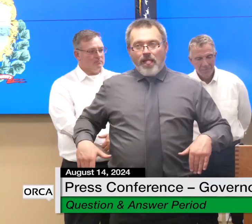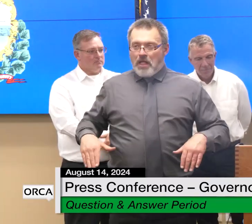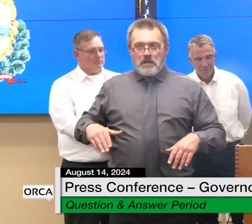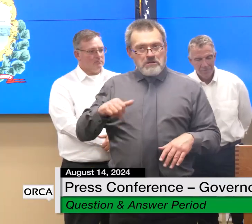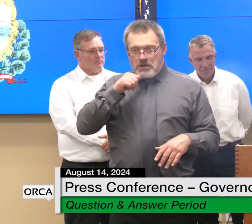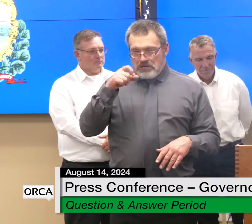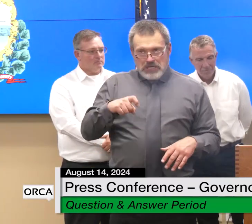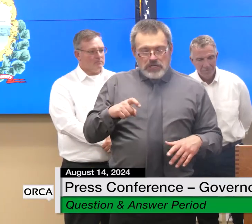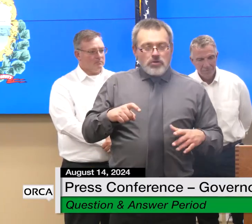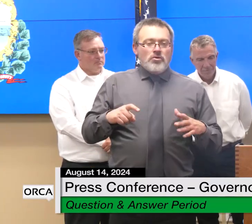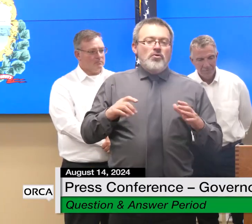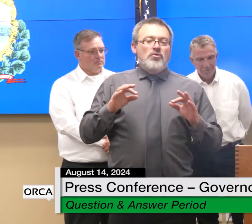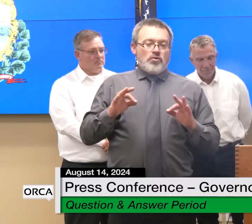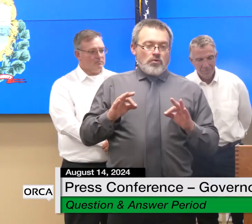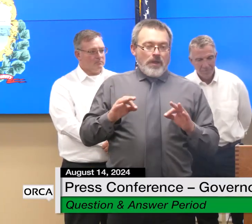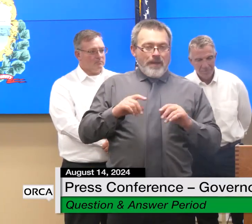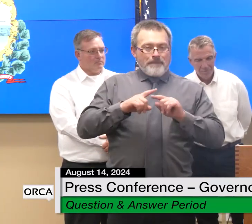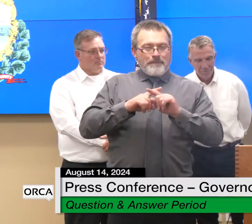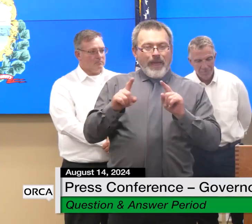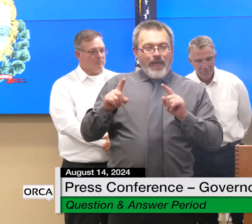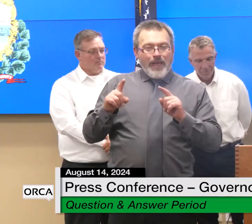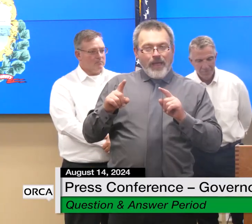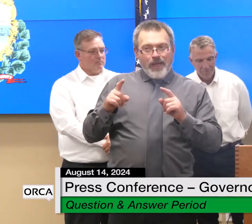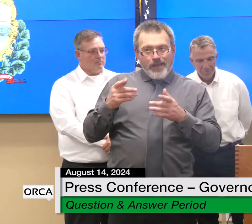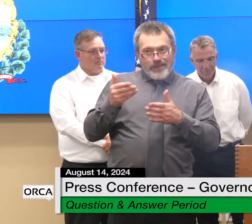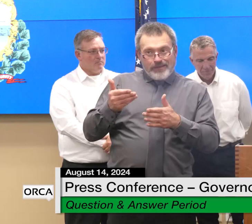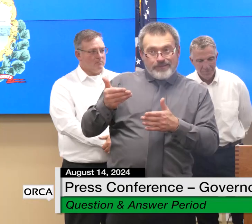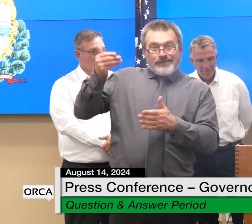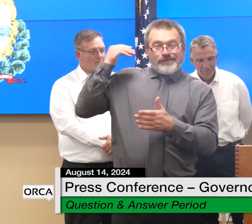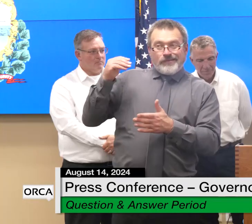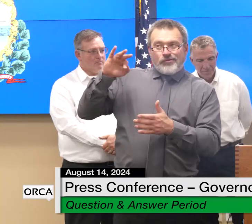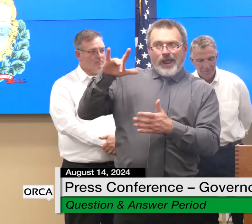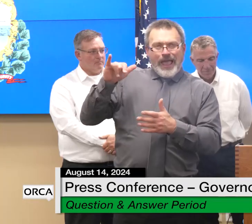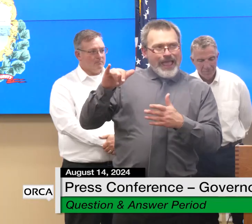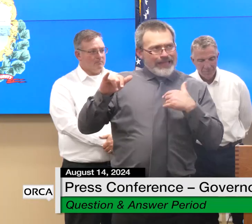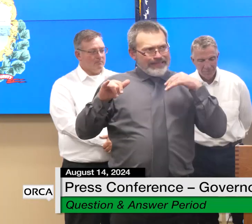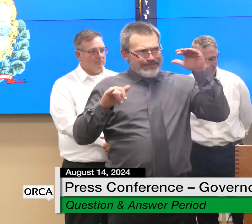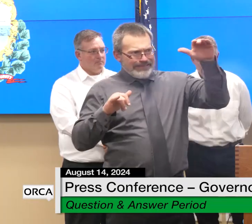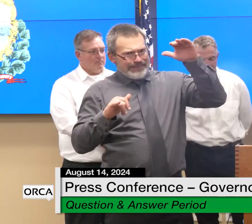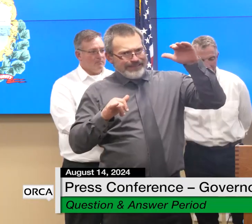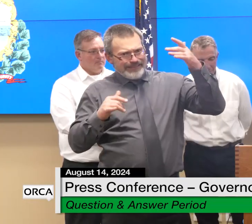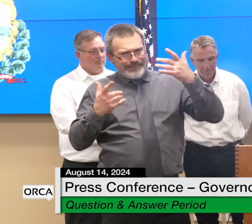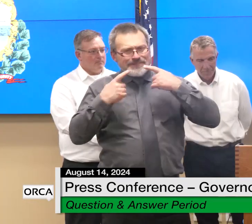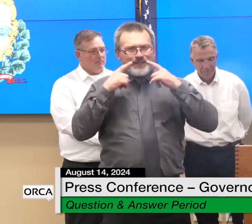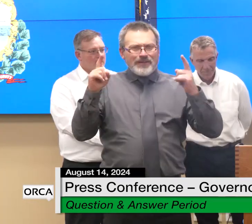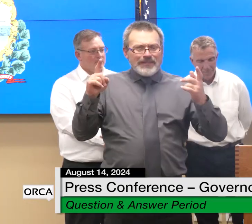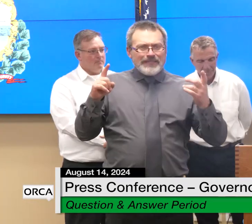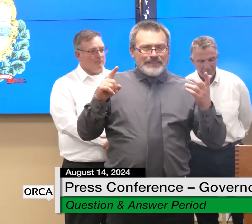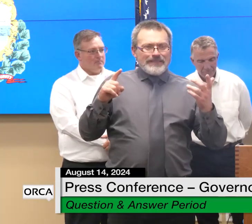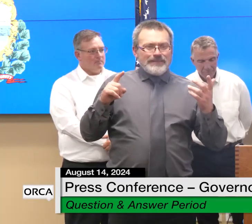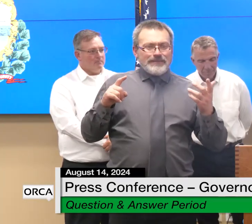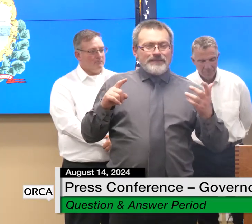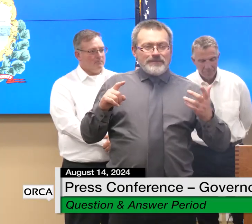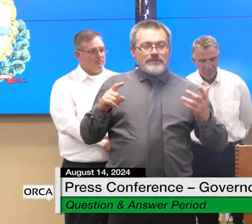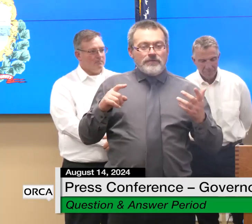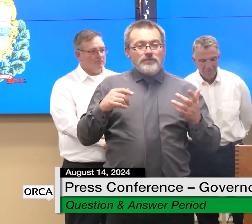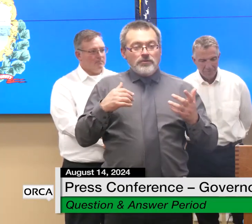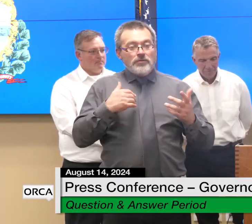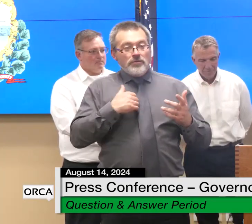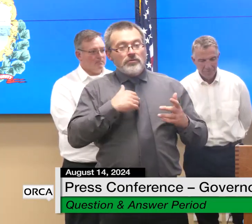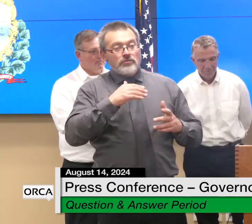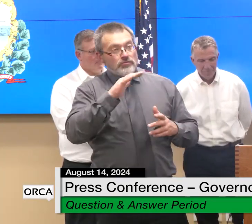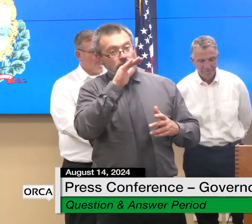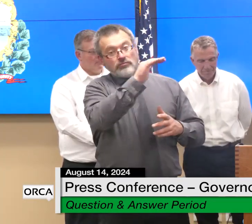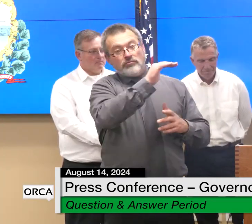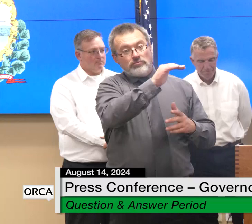other declarations are all in various stages of the process, and so we don't have the formal public assistance or individual